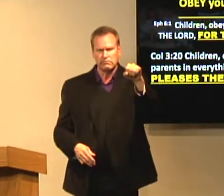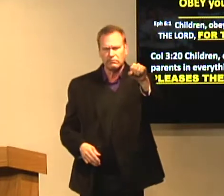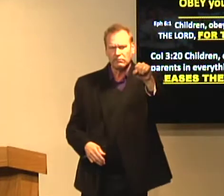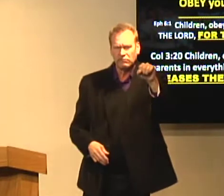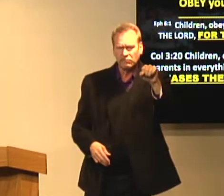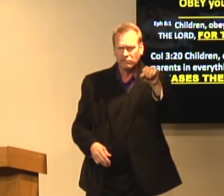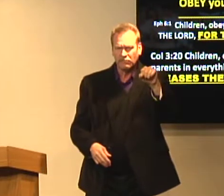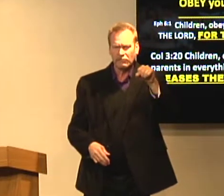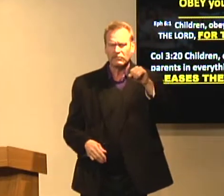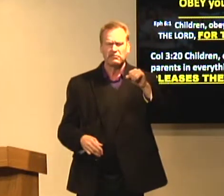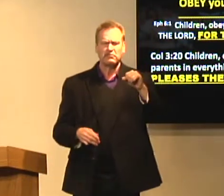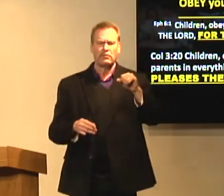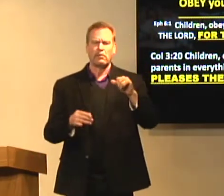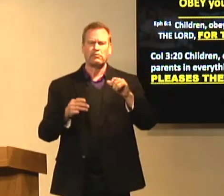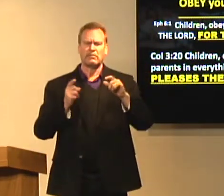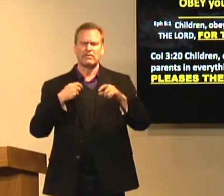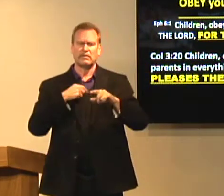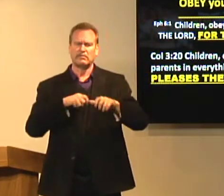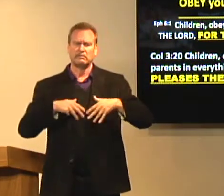Sometimes our parents do the wrong thing.